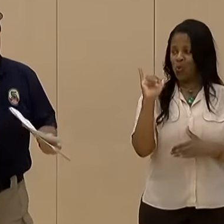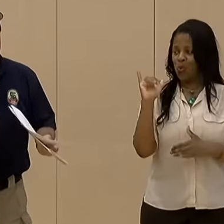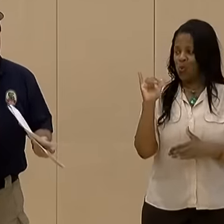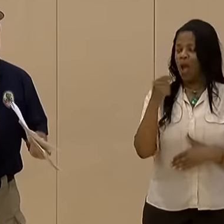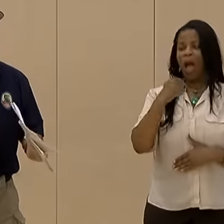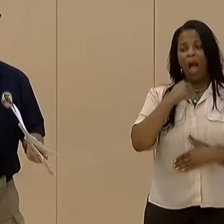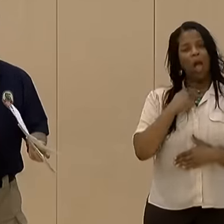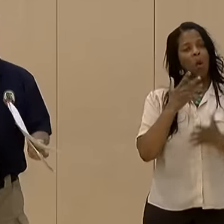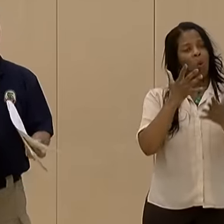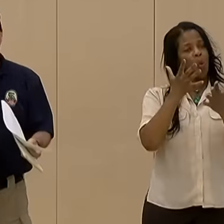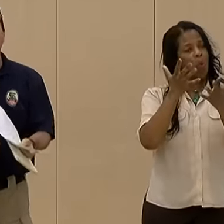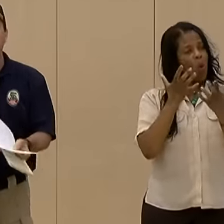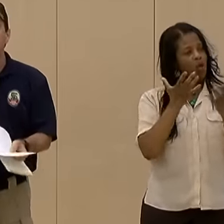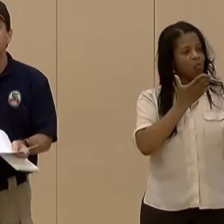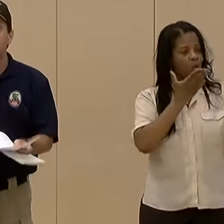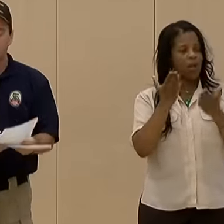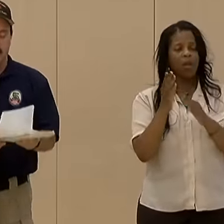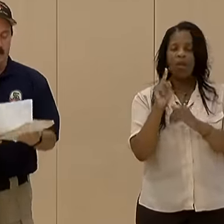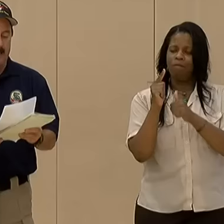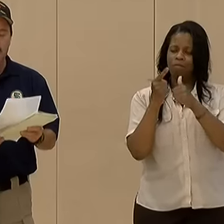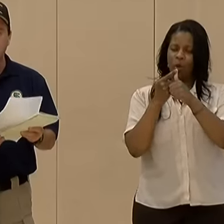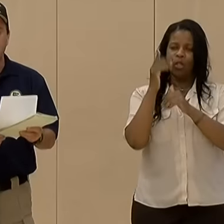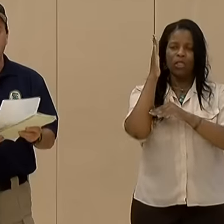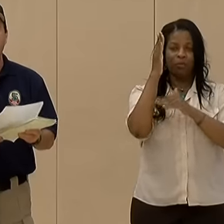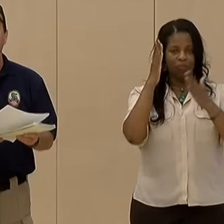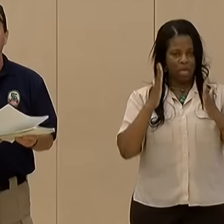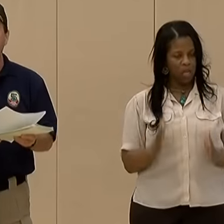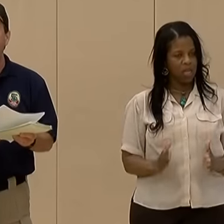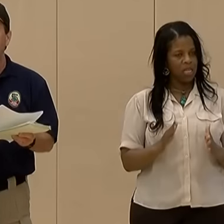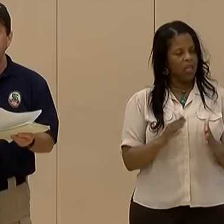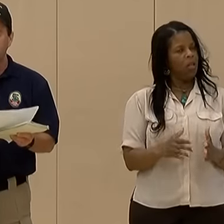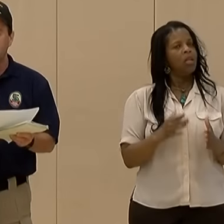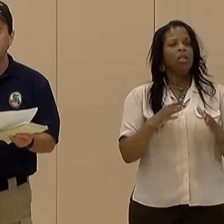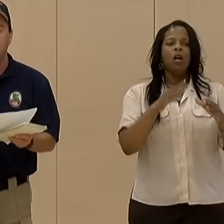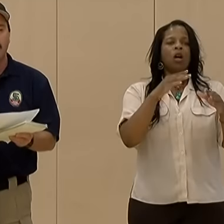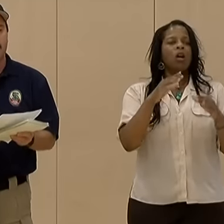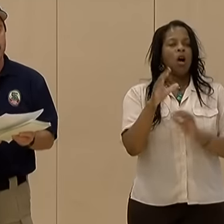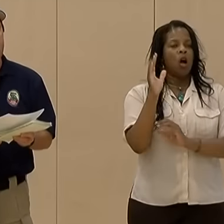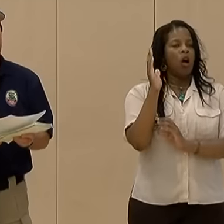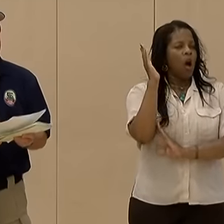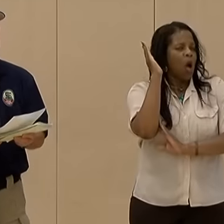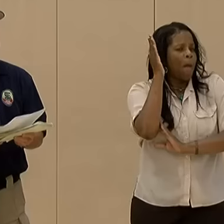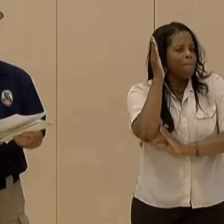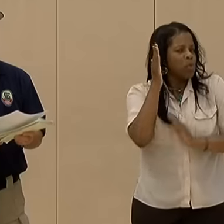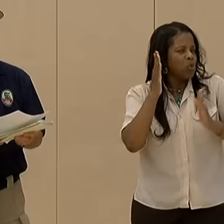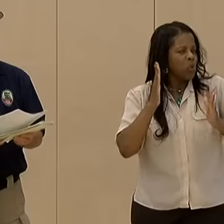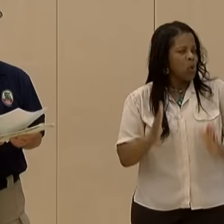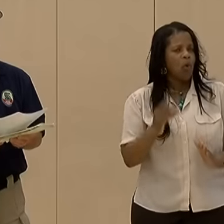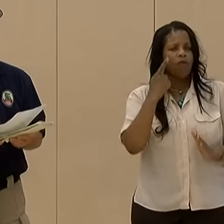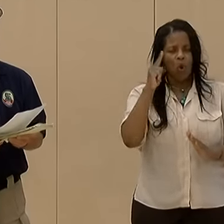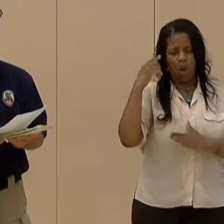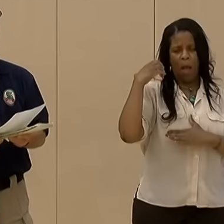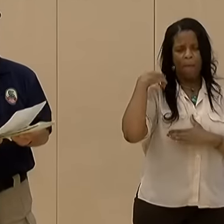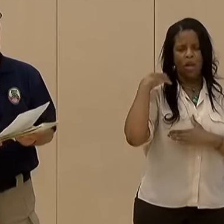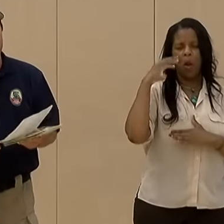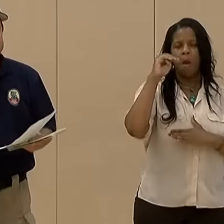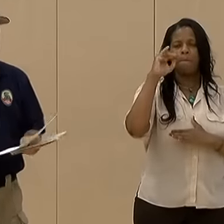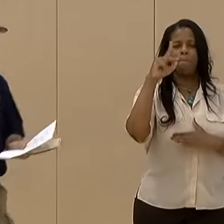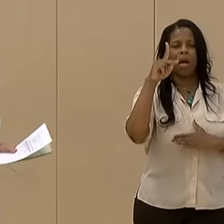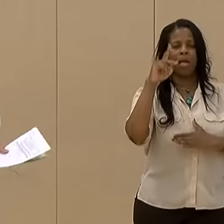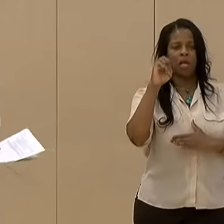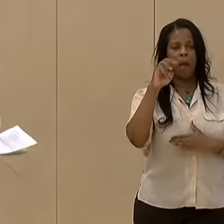I would like to now bring up our first speaker, and this is Incident Commander Mike Minton from California Incident Management Team number